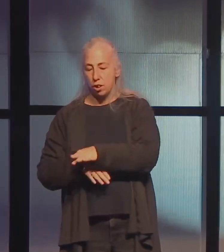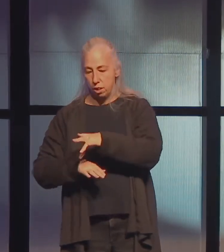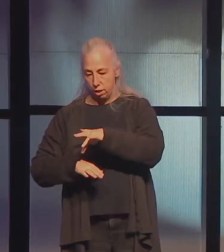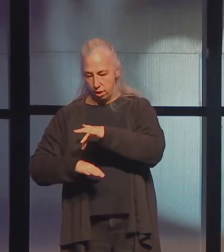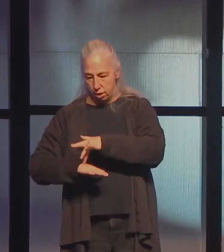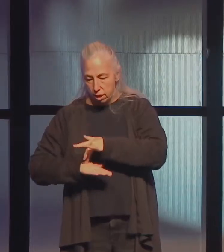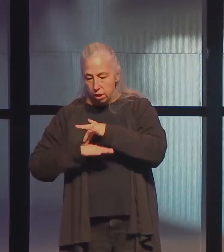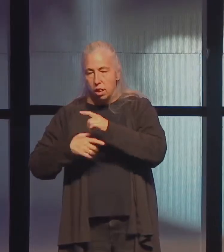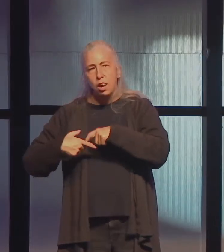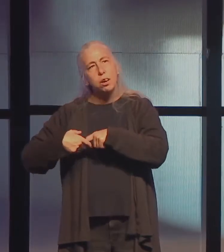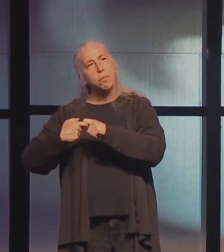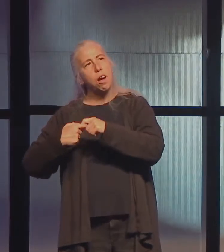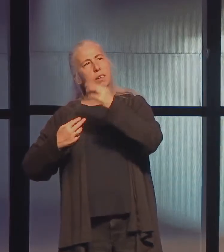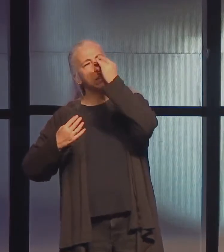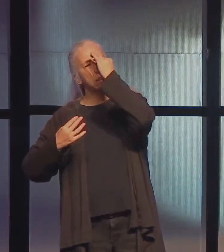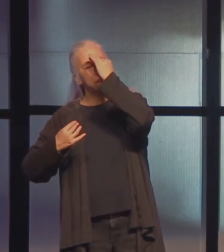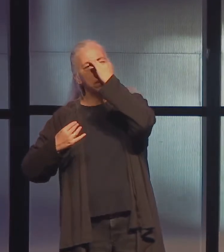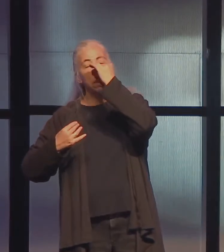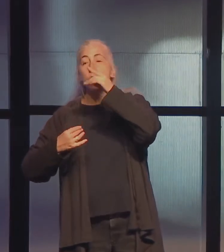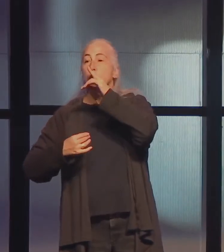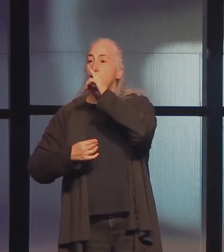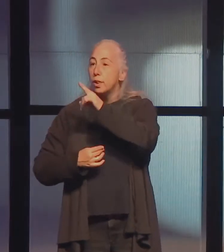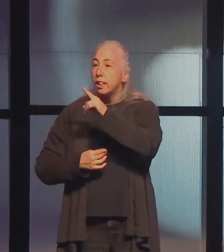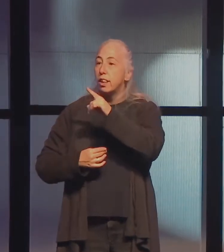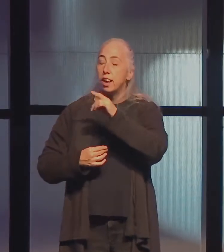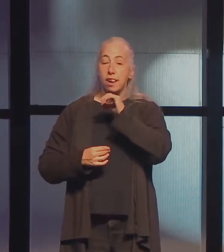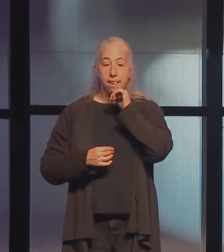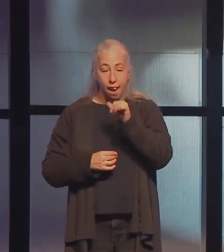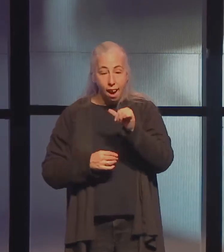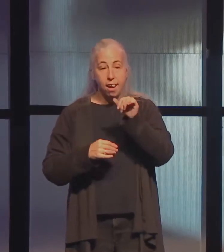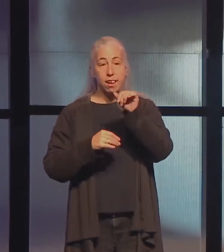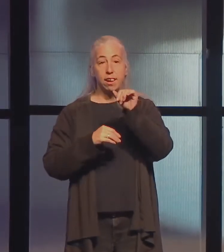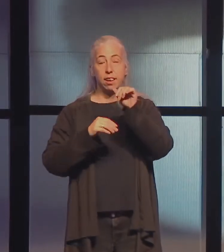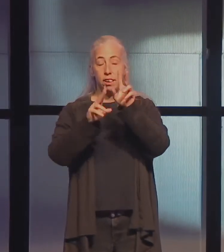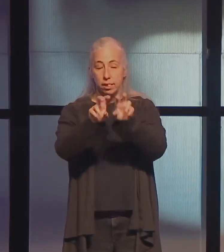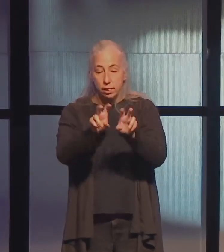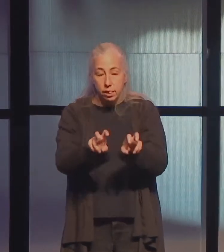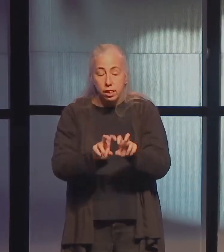Never stopped to interrogate them. So don't miss this. Uninterrogated thought